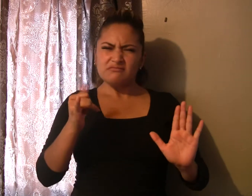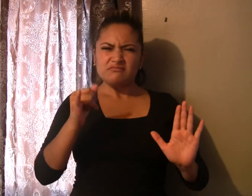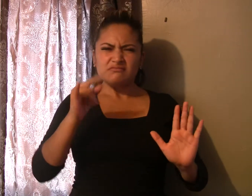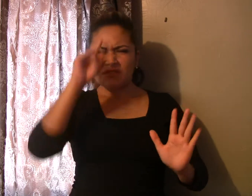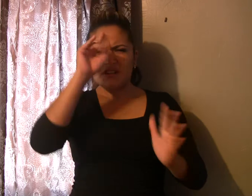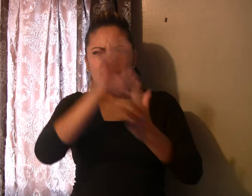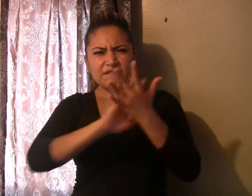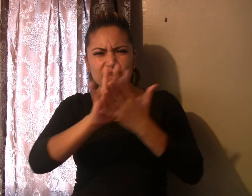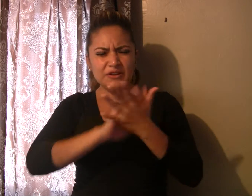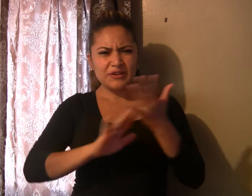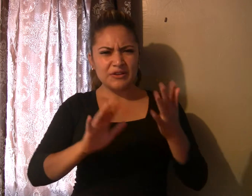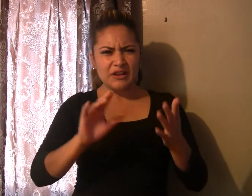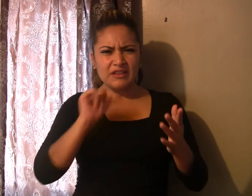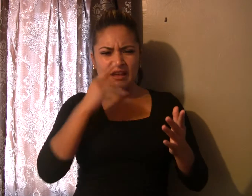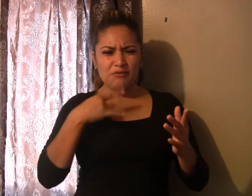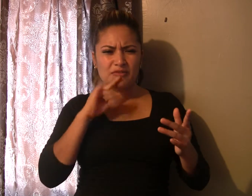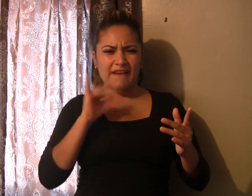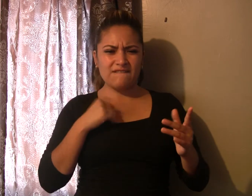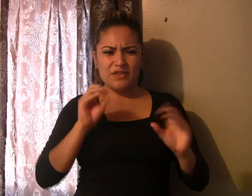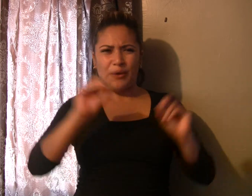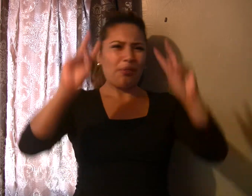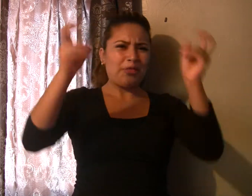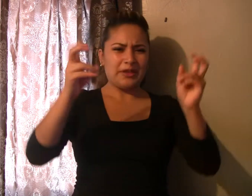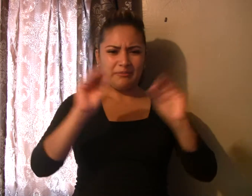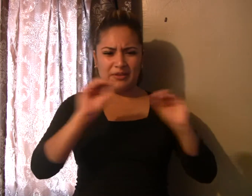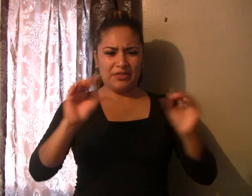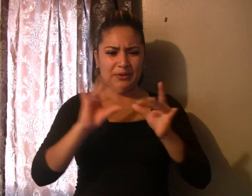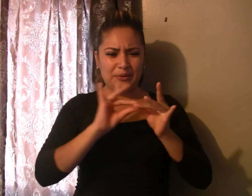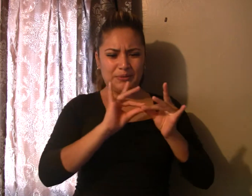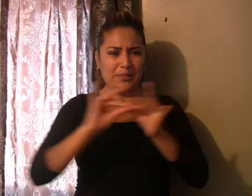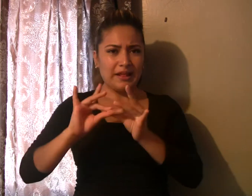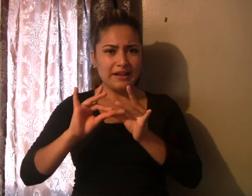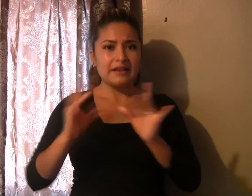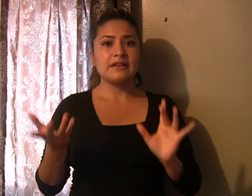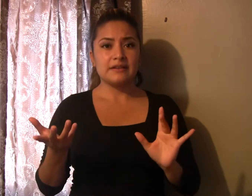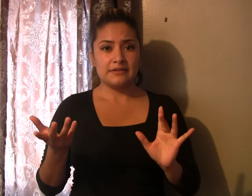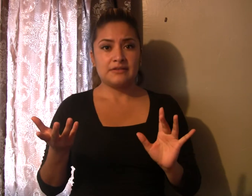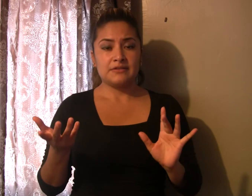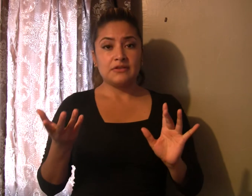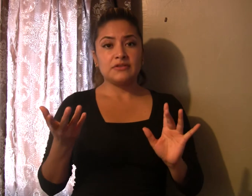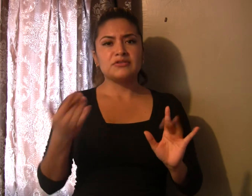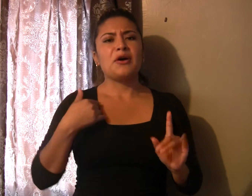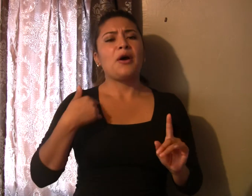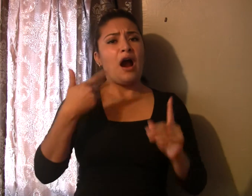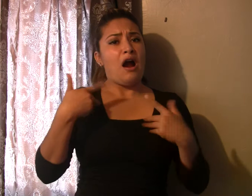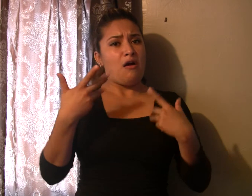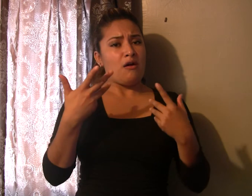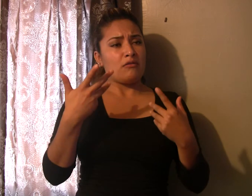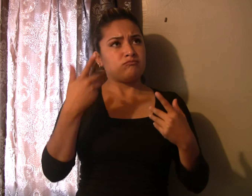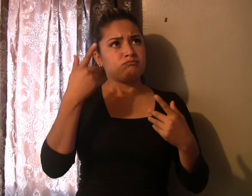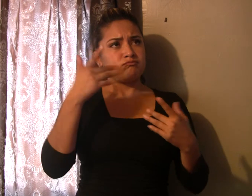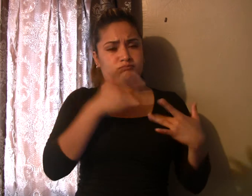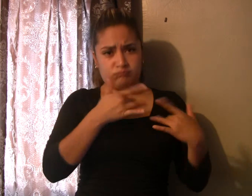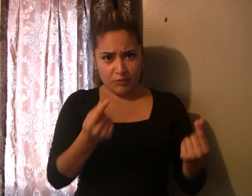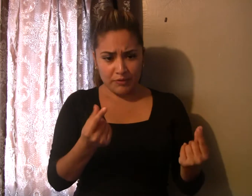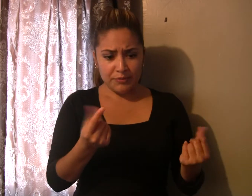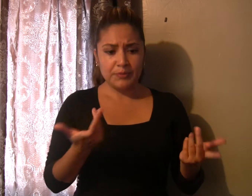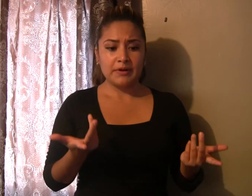or any sort of theme. So I like to think about giving my students assignments that are related to a